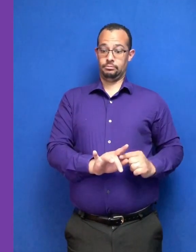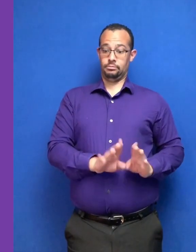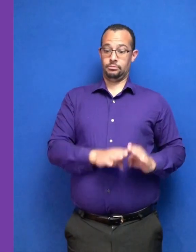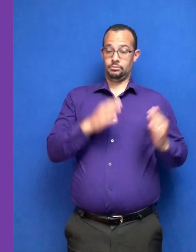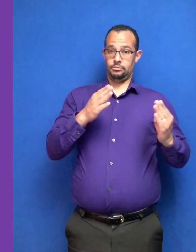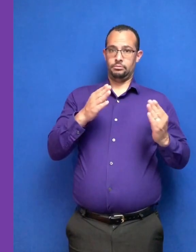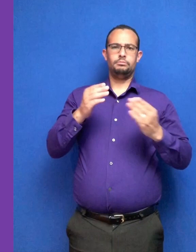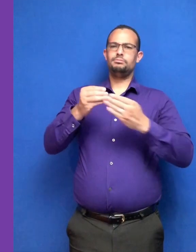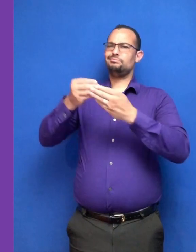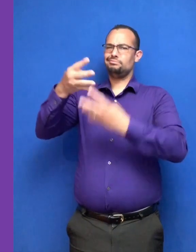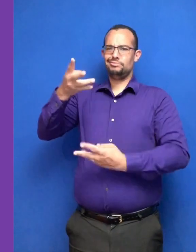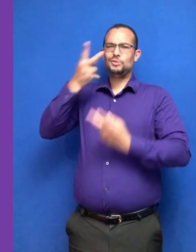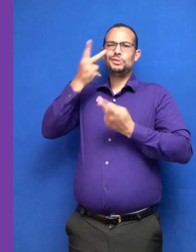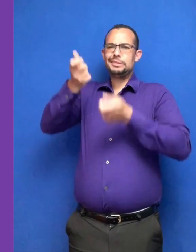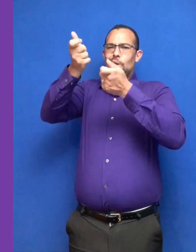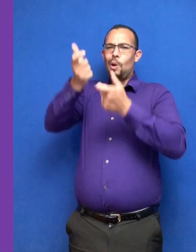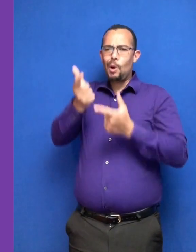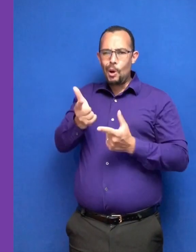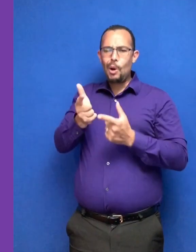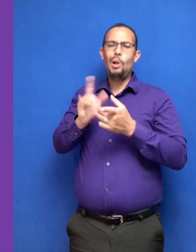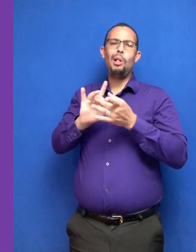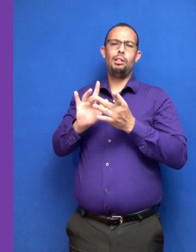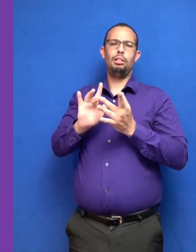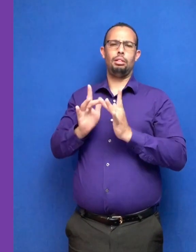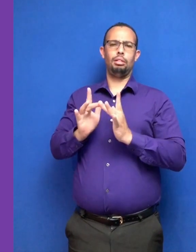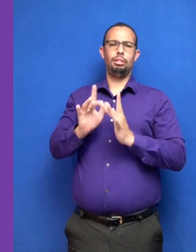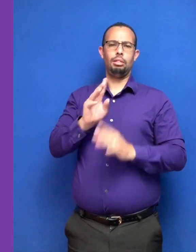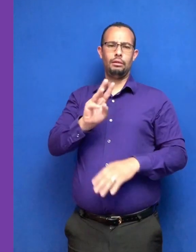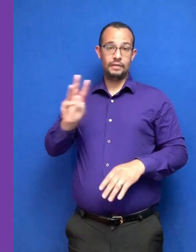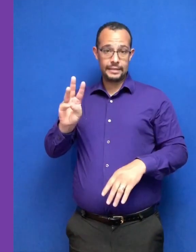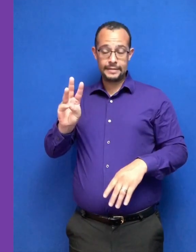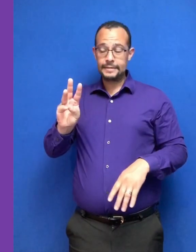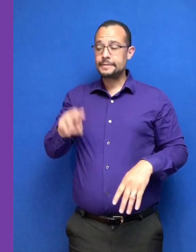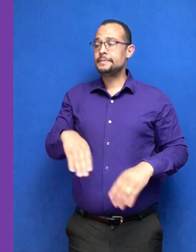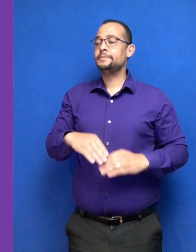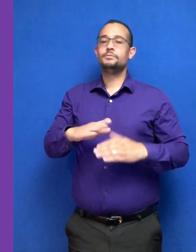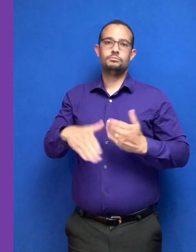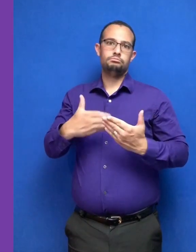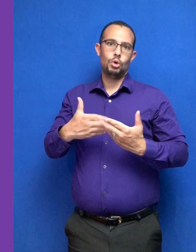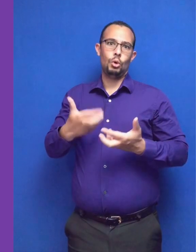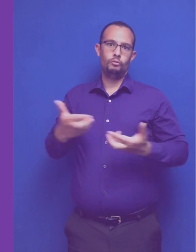up that packet, all links are available to all resources.